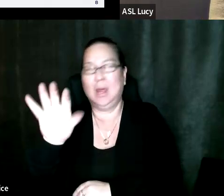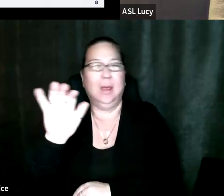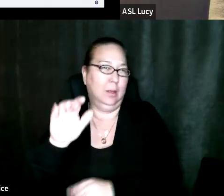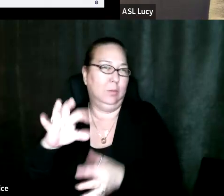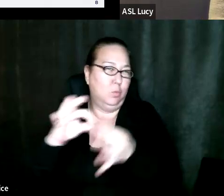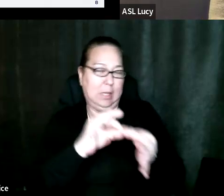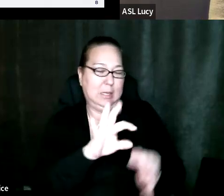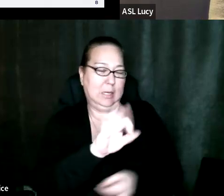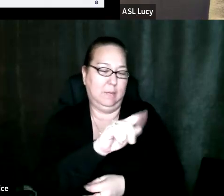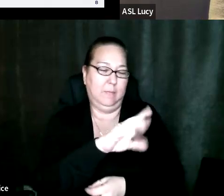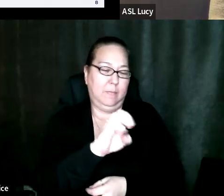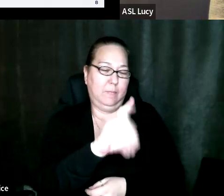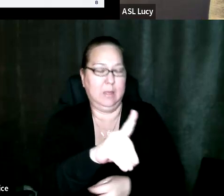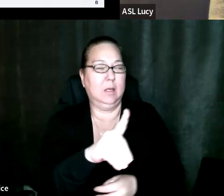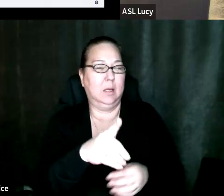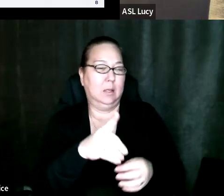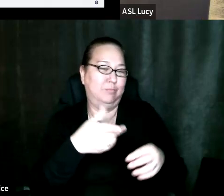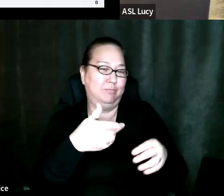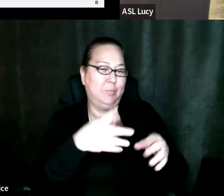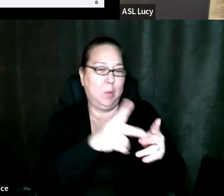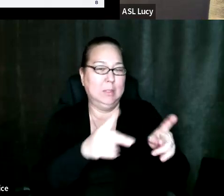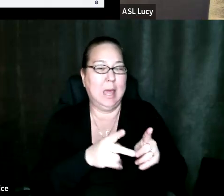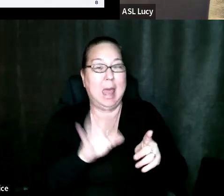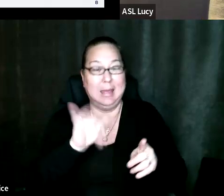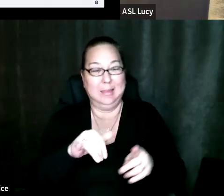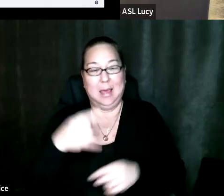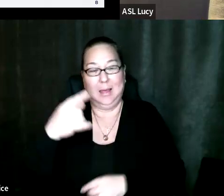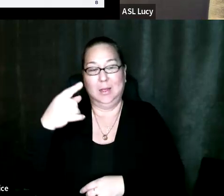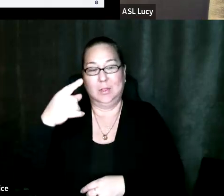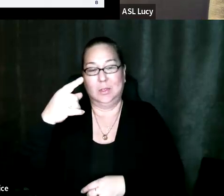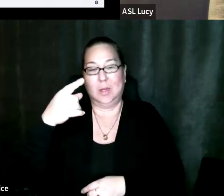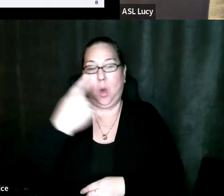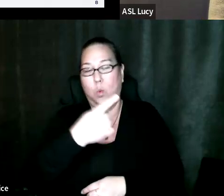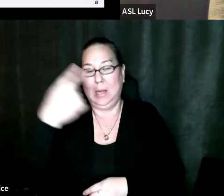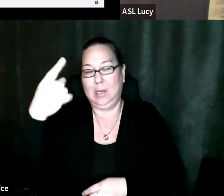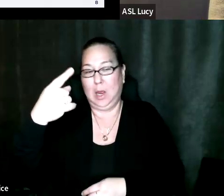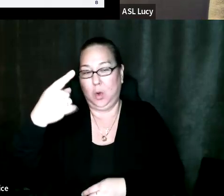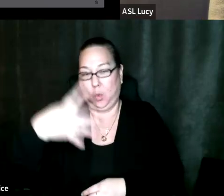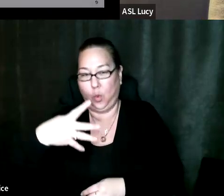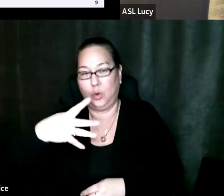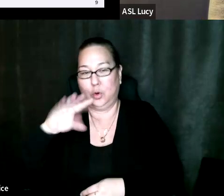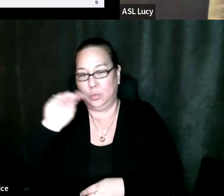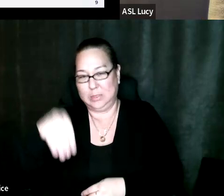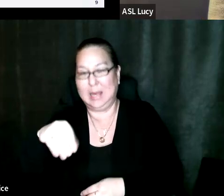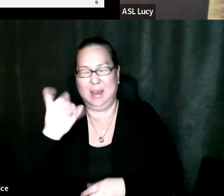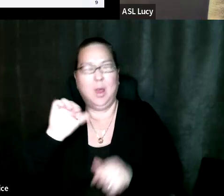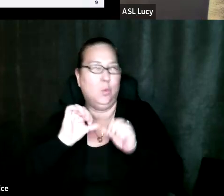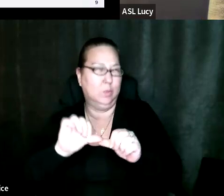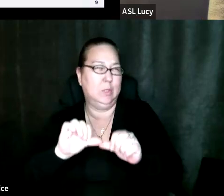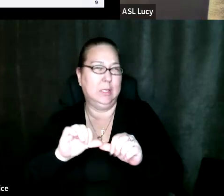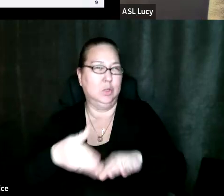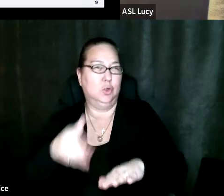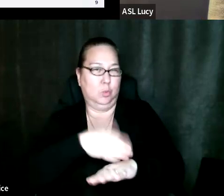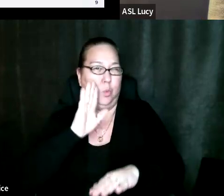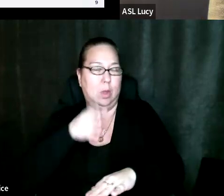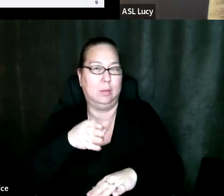is 1.25% improvement from last year. And so we are confident that will continue to improve.